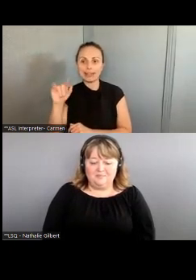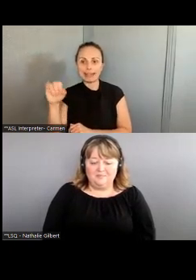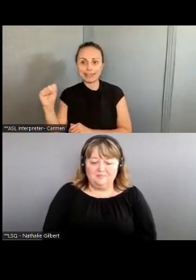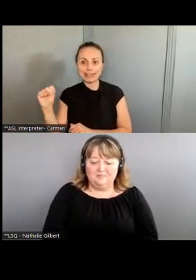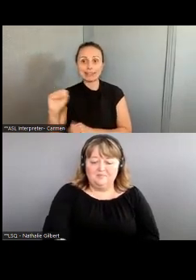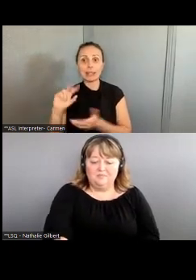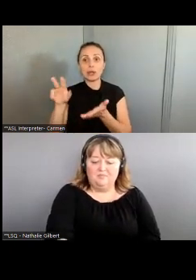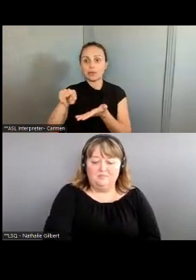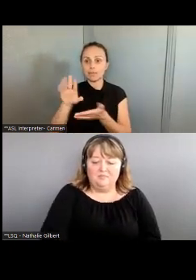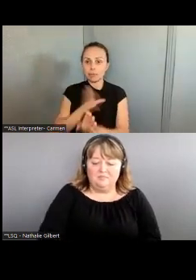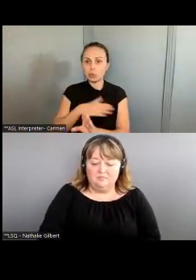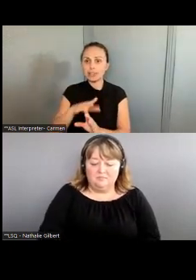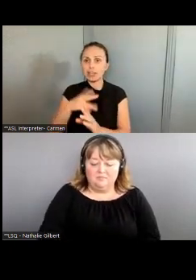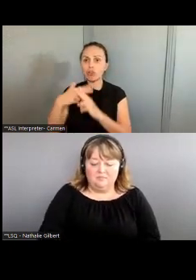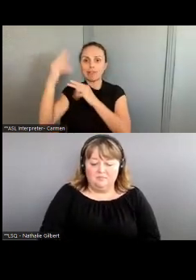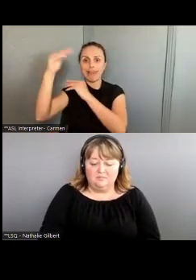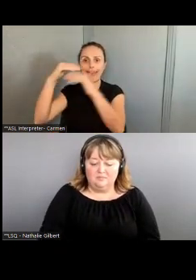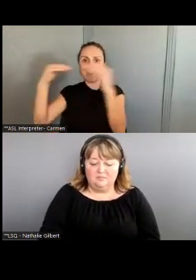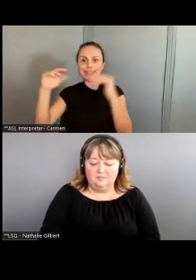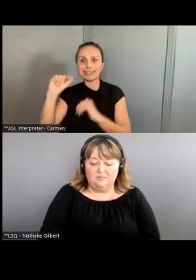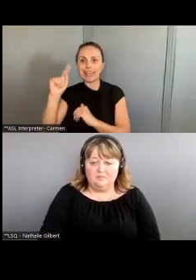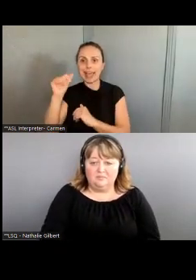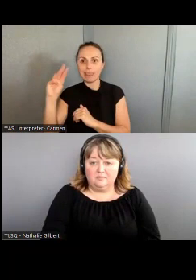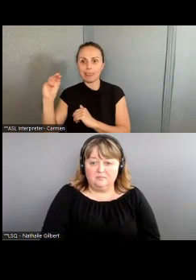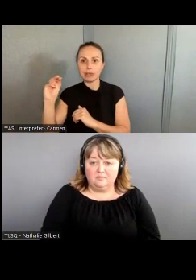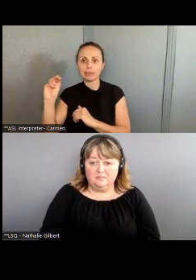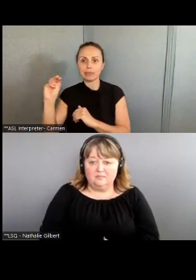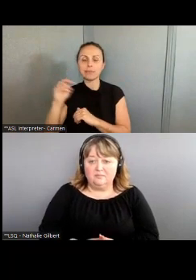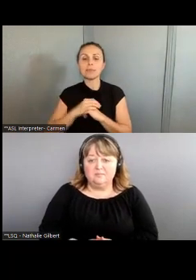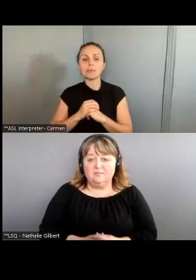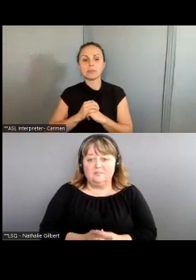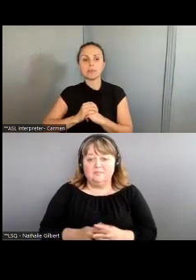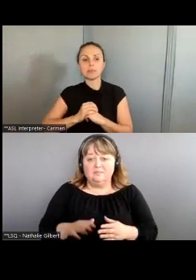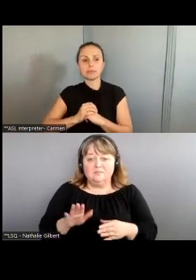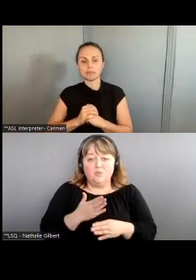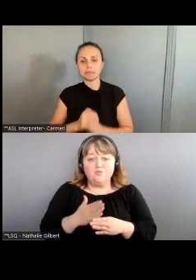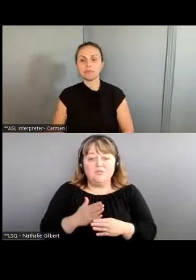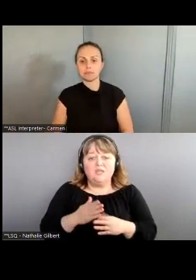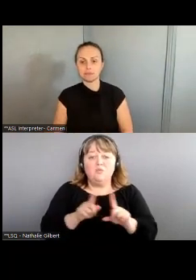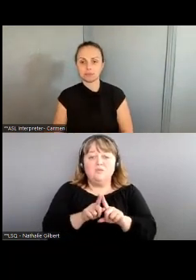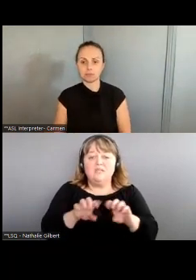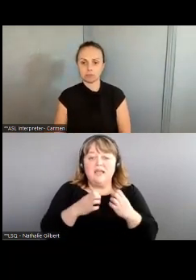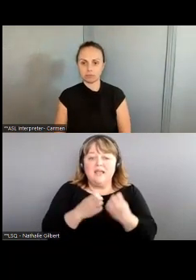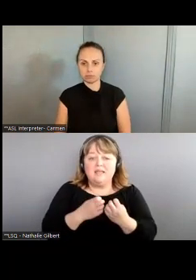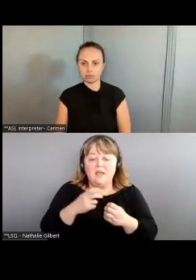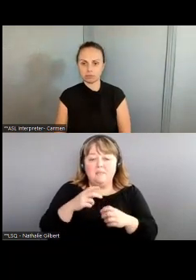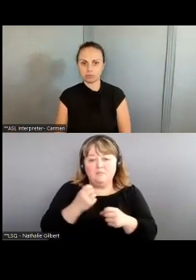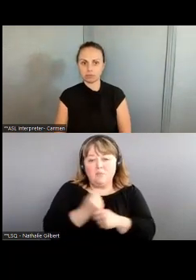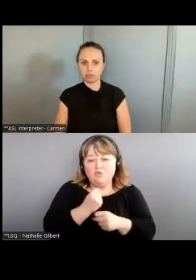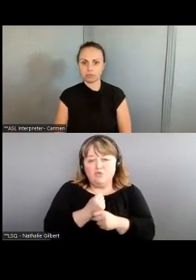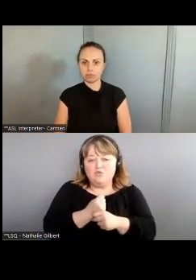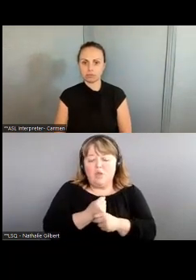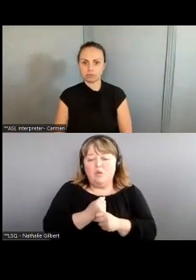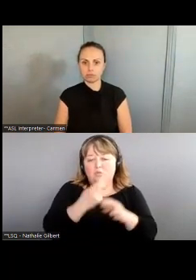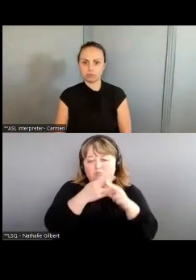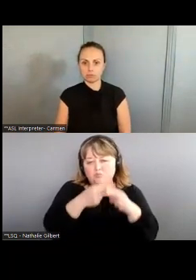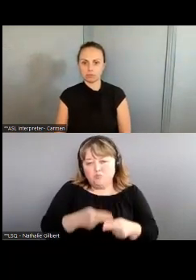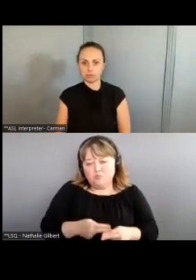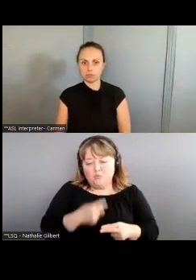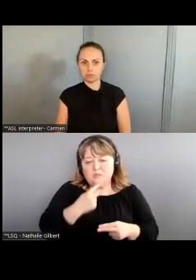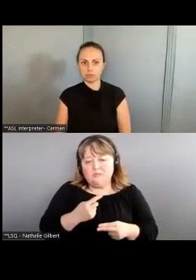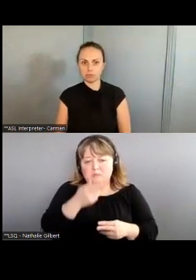est Heaven's Anthem par Skygaze. L'équipe de production est composée de Nadine Meloir, Camille Pilava et Sarah